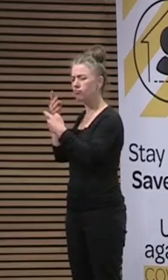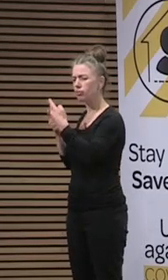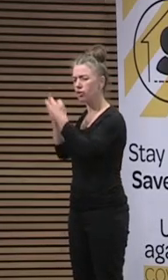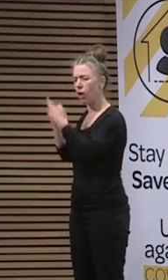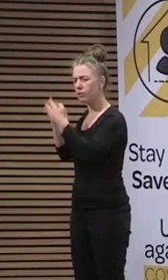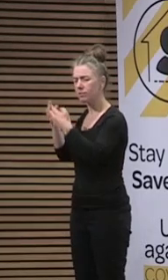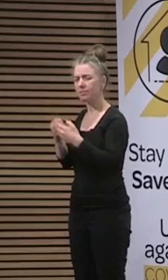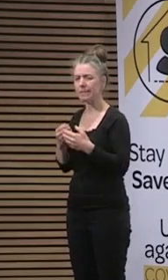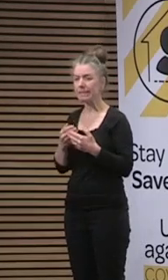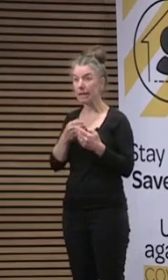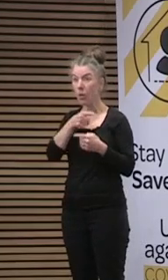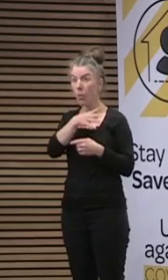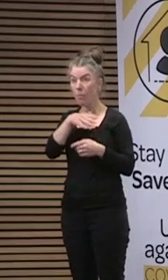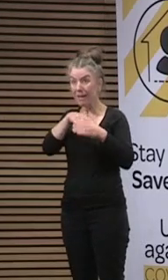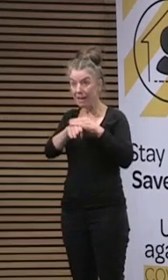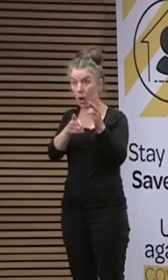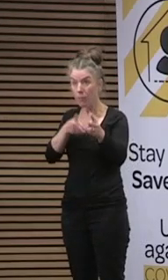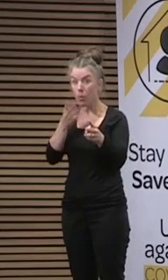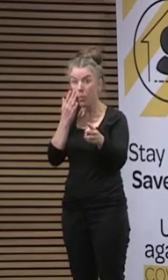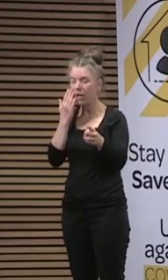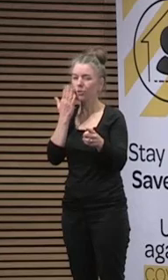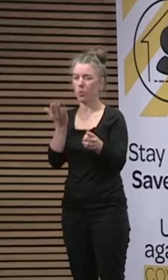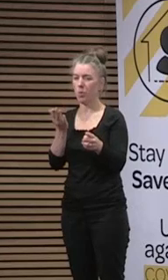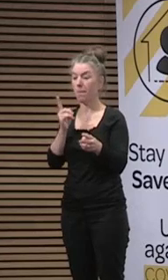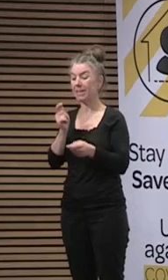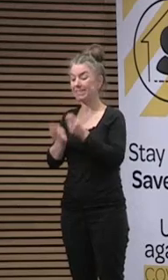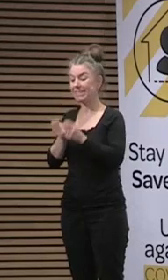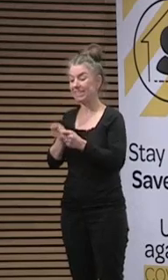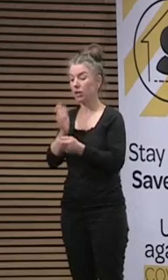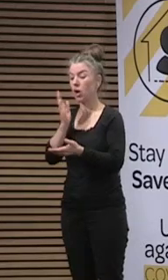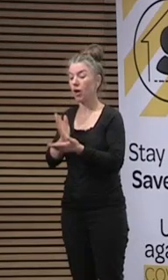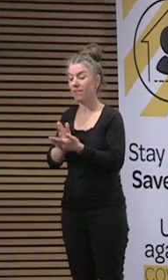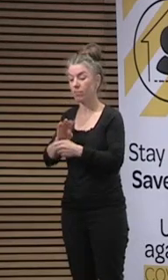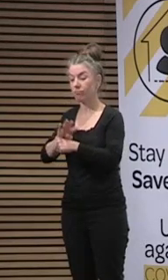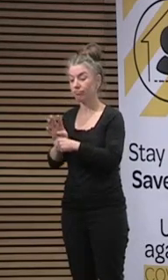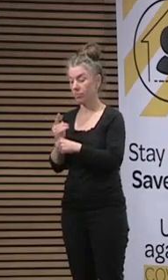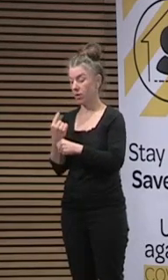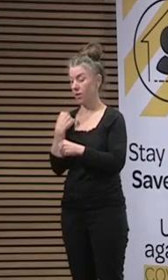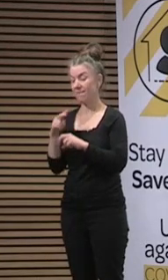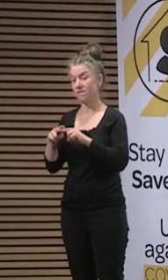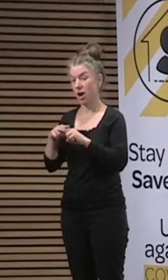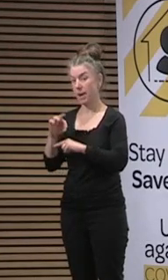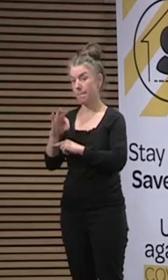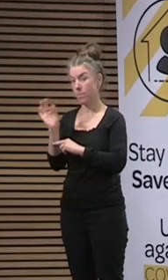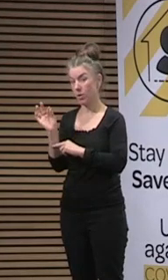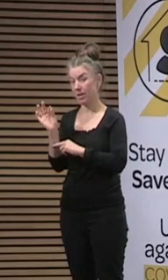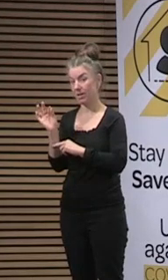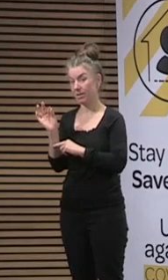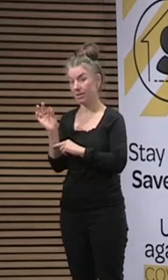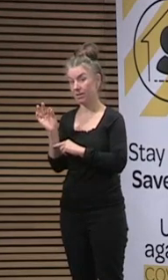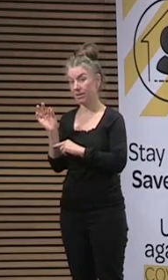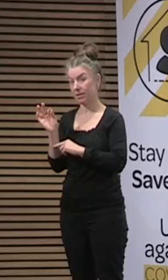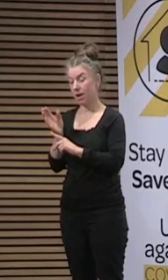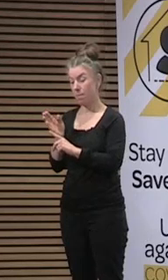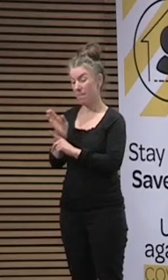exact date of admission to hospital, but the test was confirmed on Friday morning, the test result, and obviously subsequent to that, then